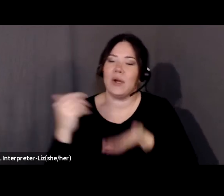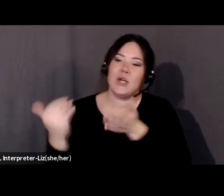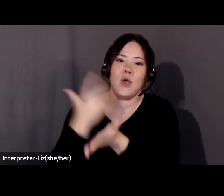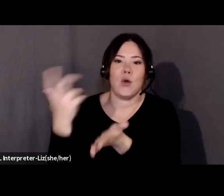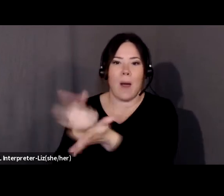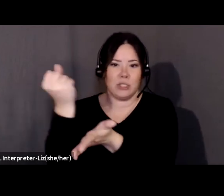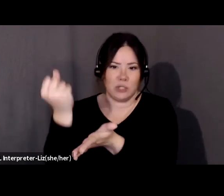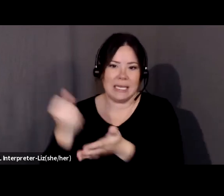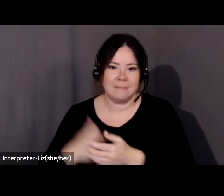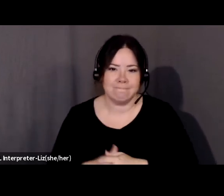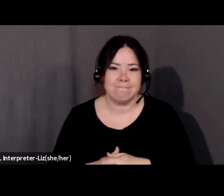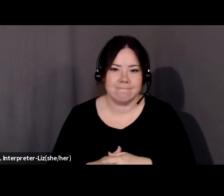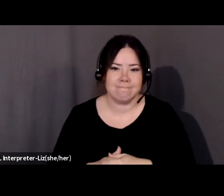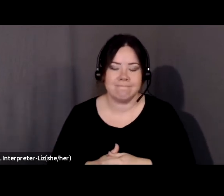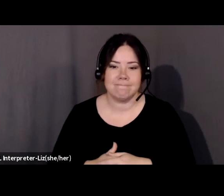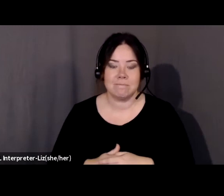good direction.